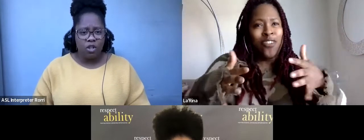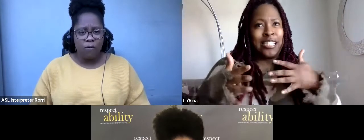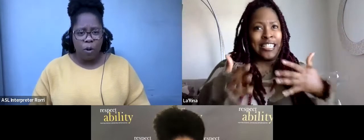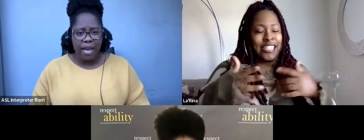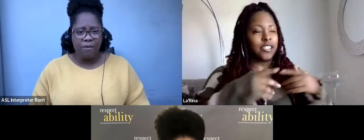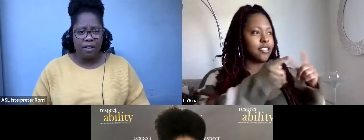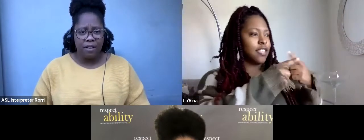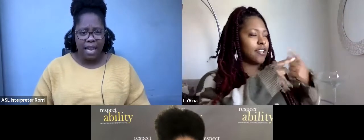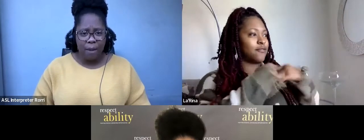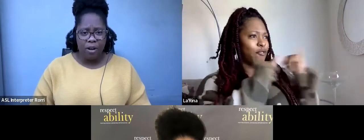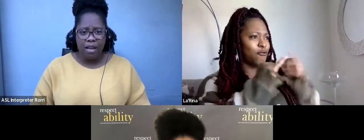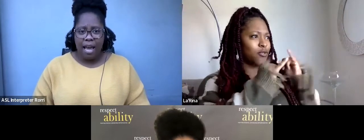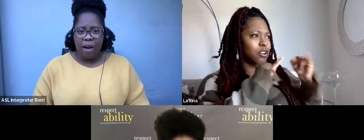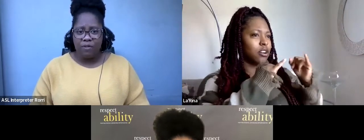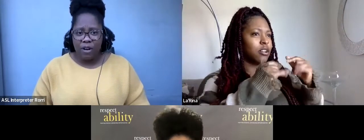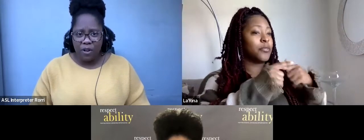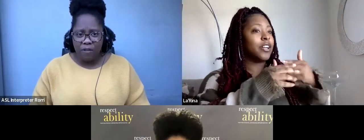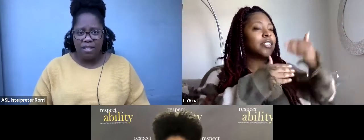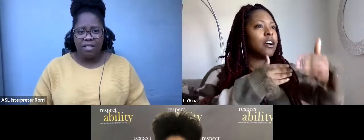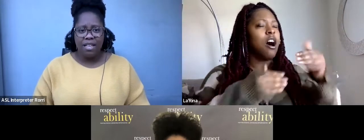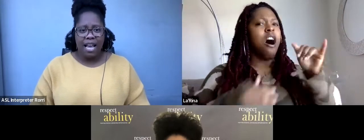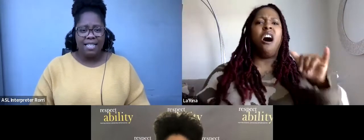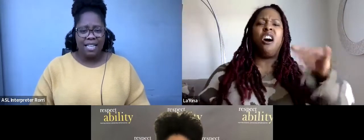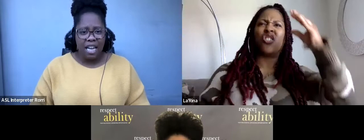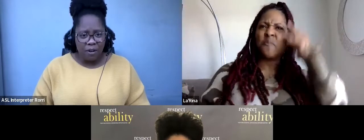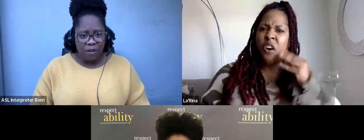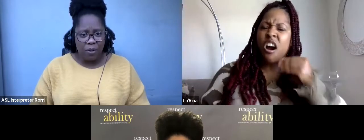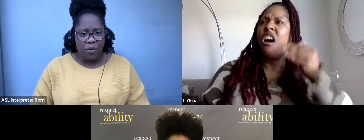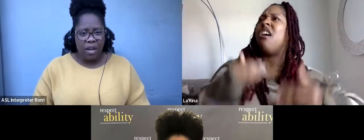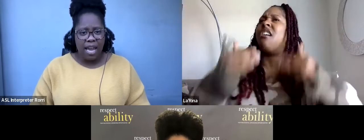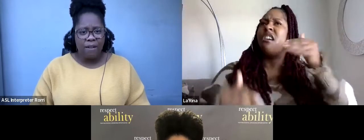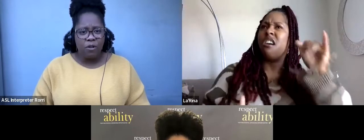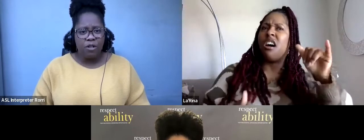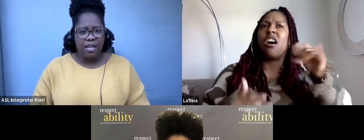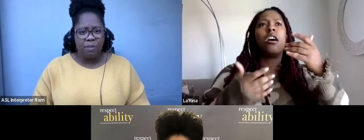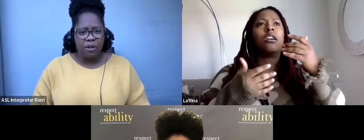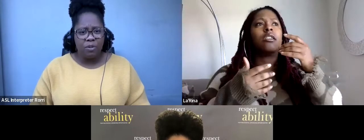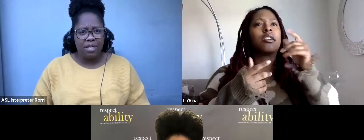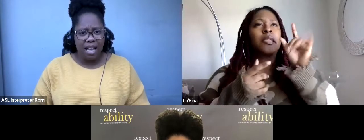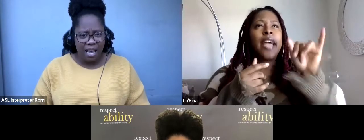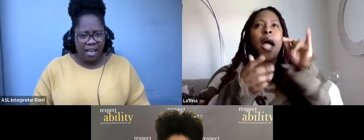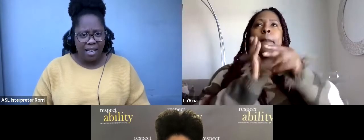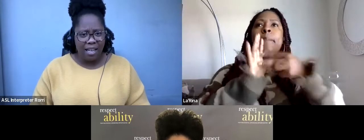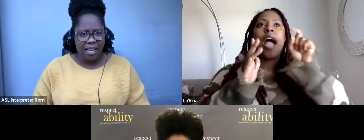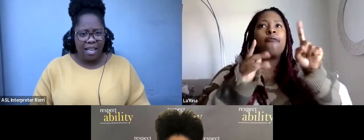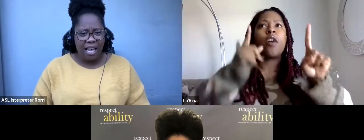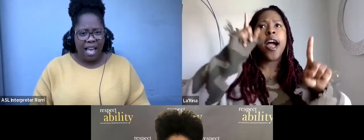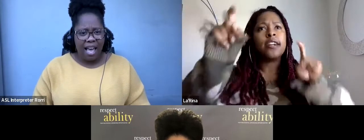in talk show format in front of the camera. I was very nervous. I did an interview. And after that experience was